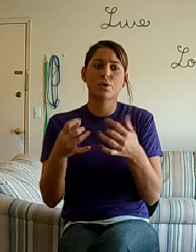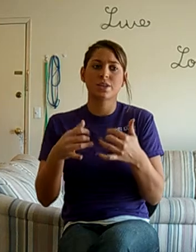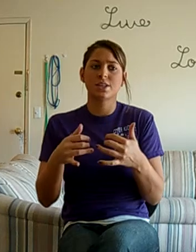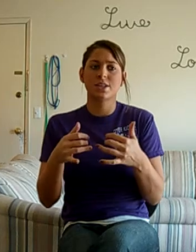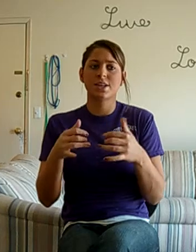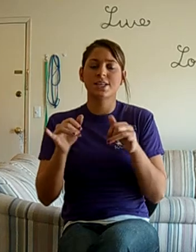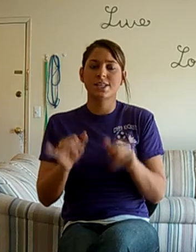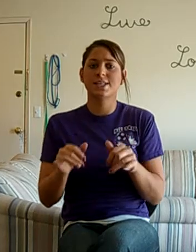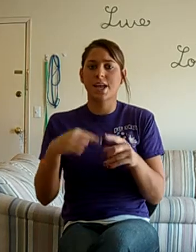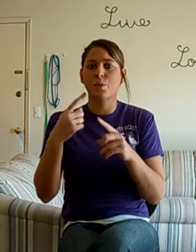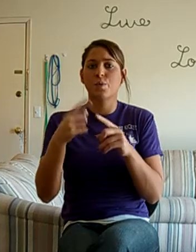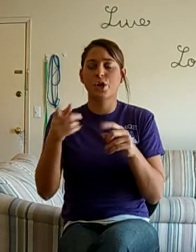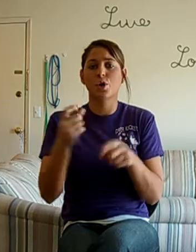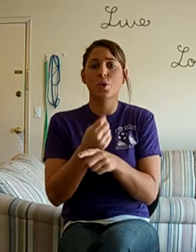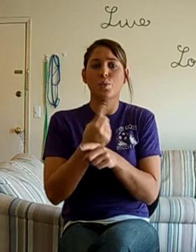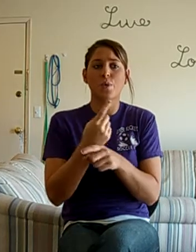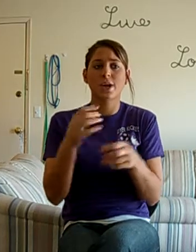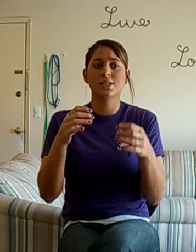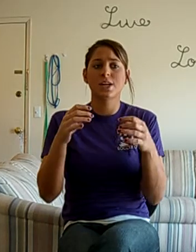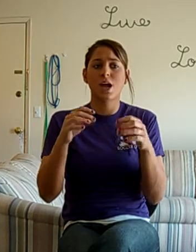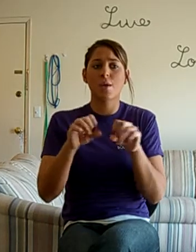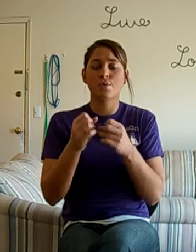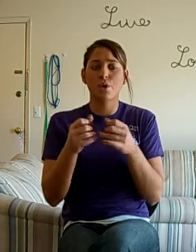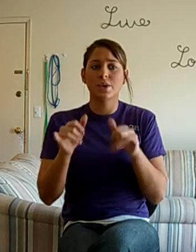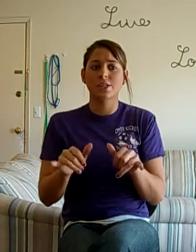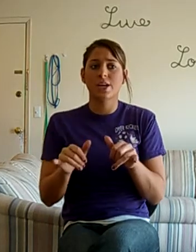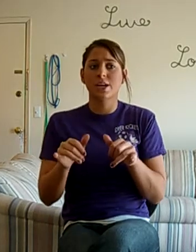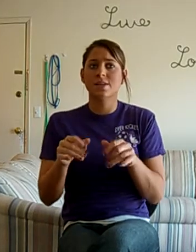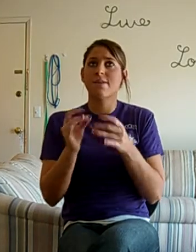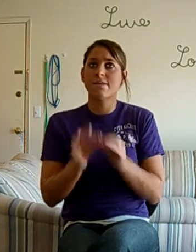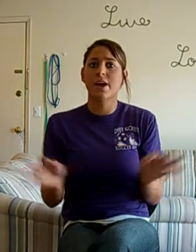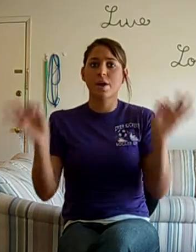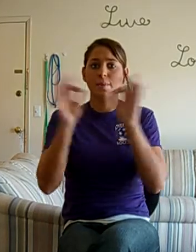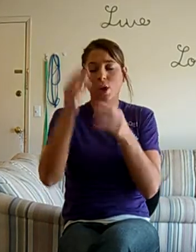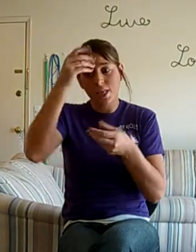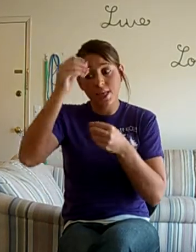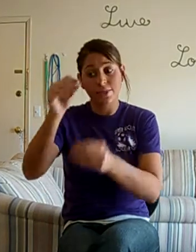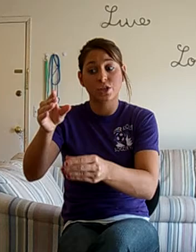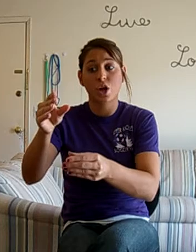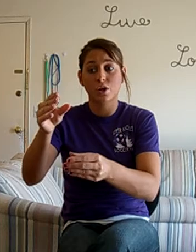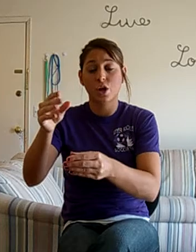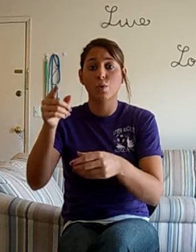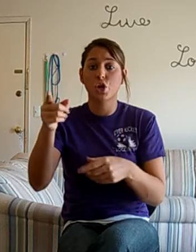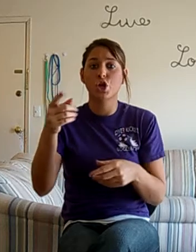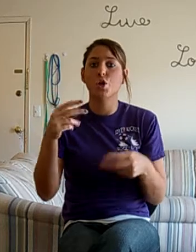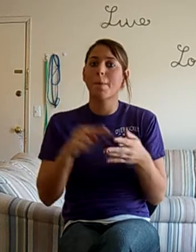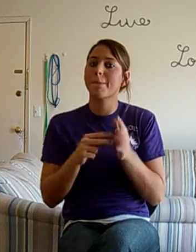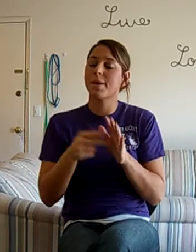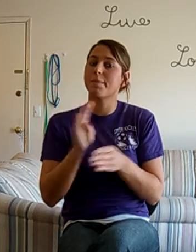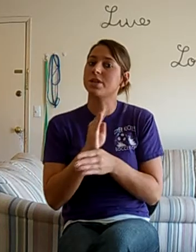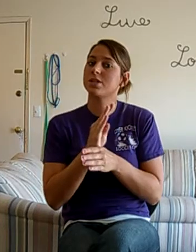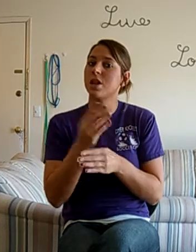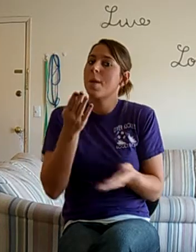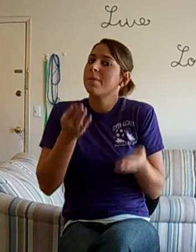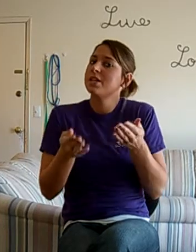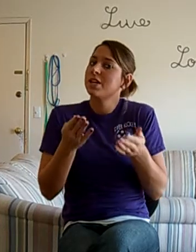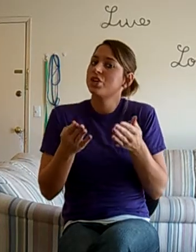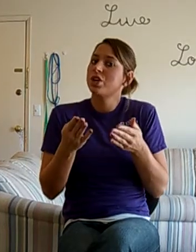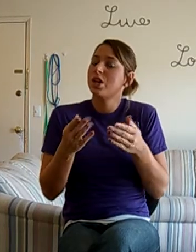it's very, very important to let the dog know that you mean business. Remember, this is a potentially life-saving